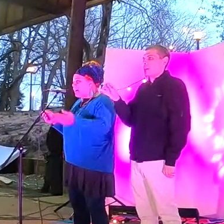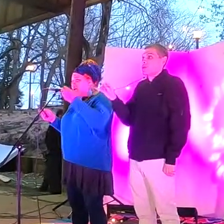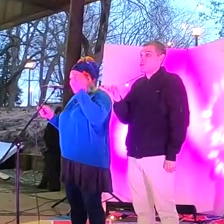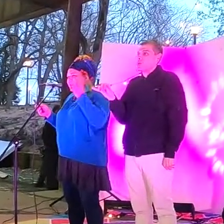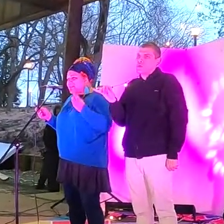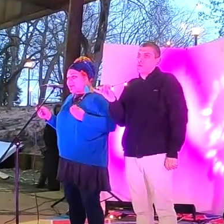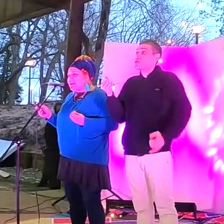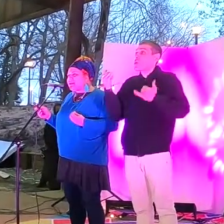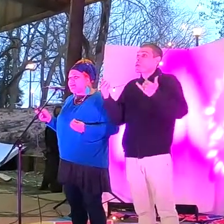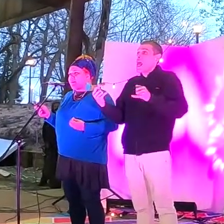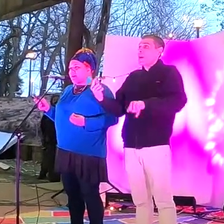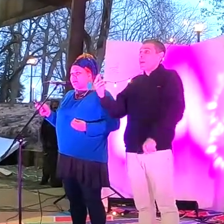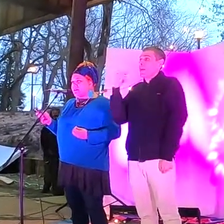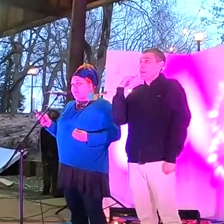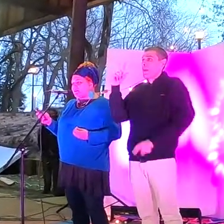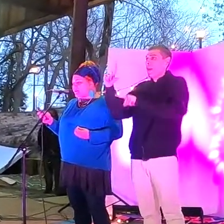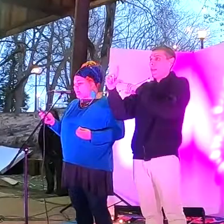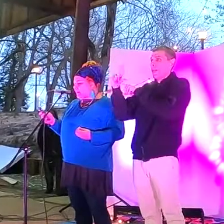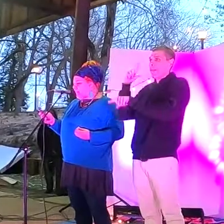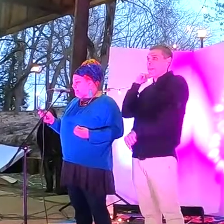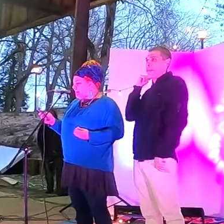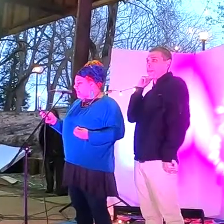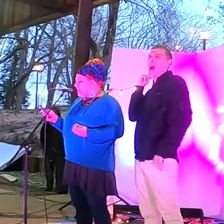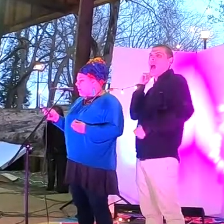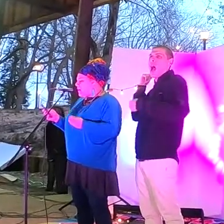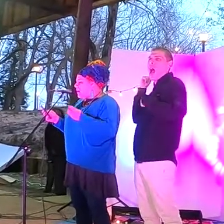view. I resigned myself.